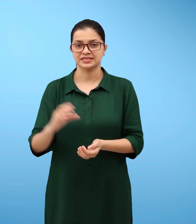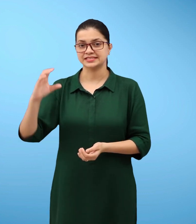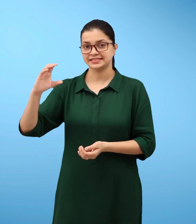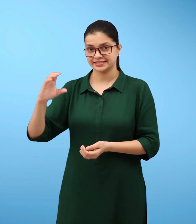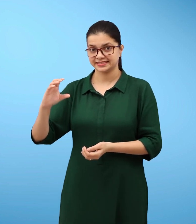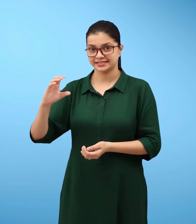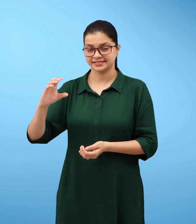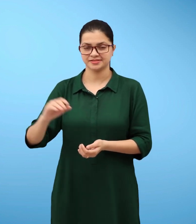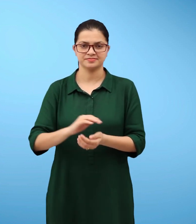C.